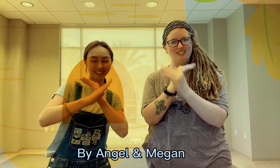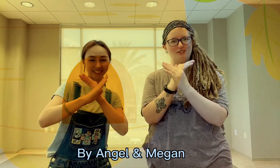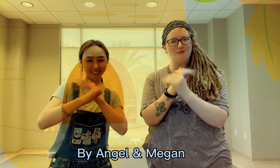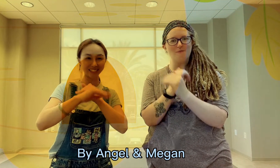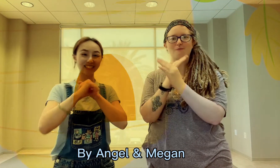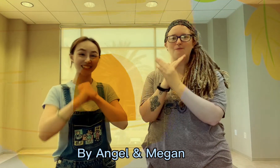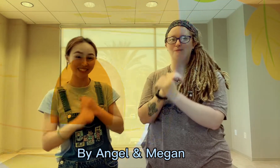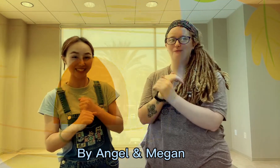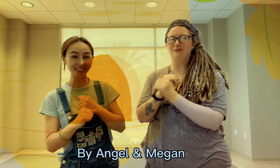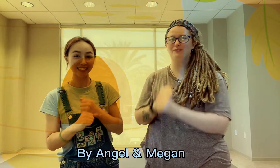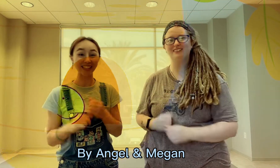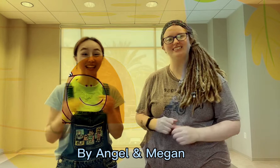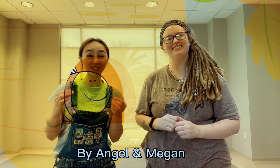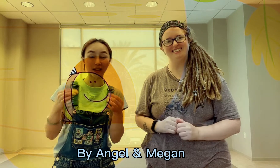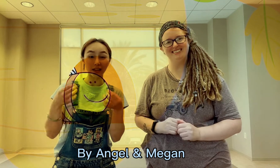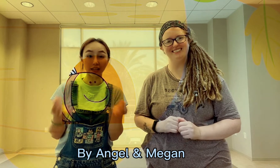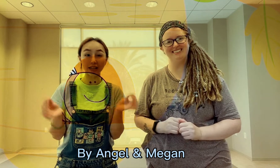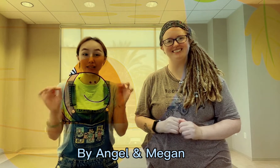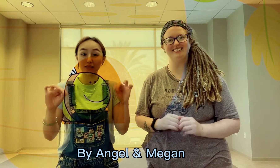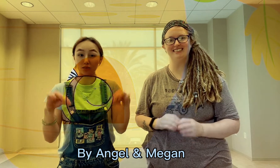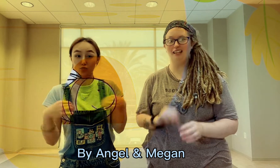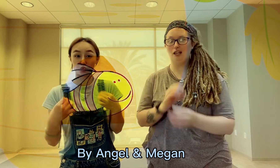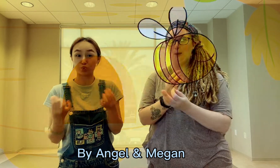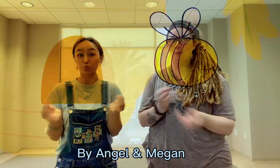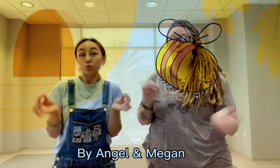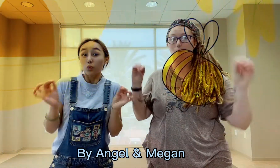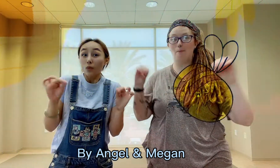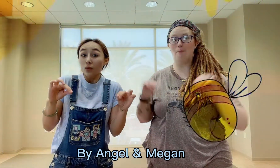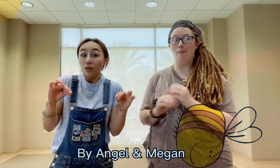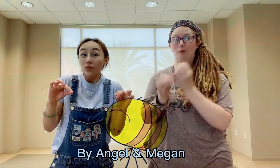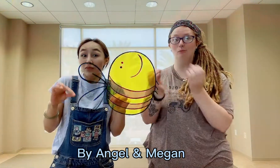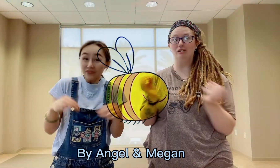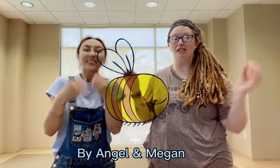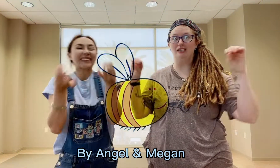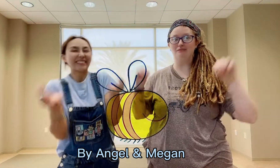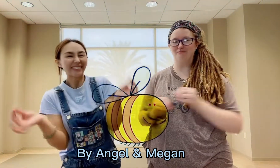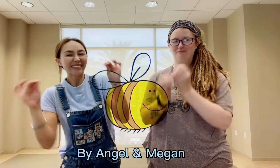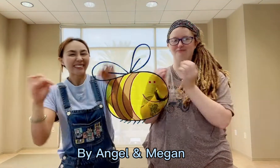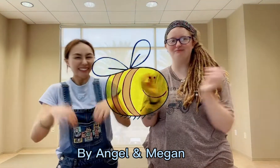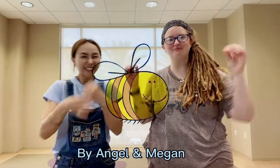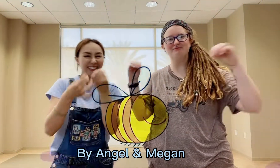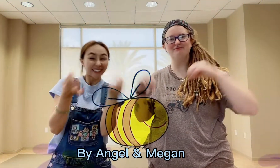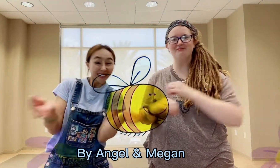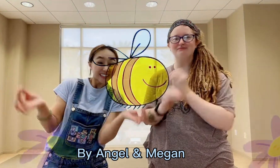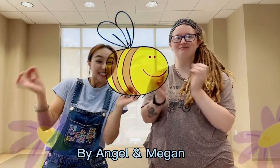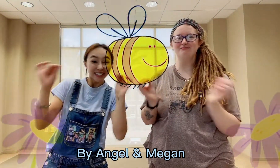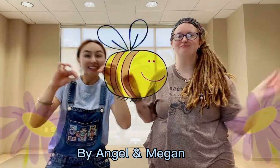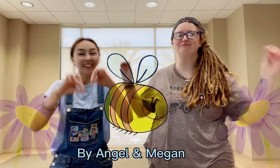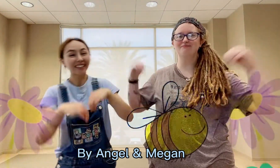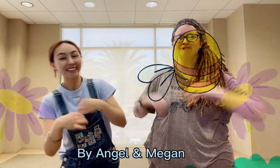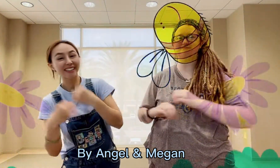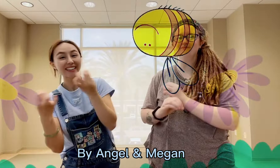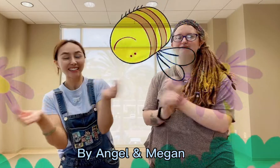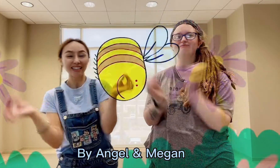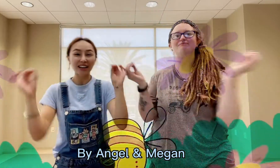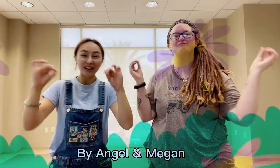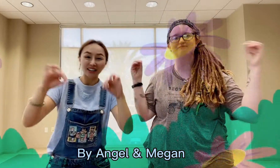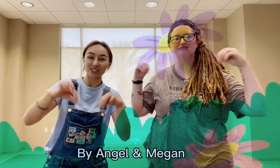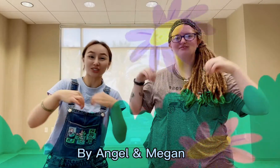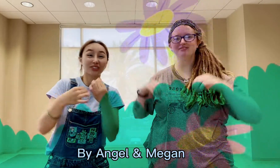ladybug. The next one is bumblebee. Bumblebee, bumblebee, bumblebee. Just